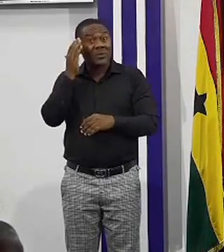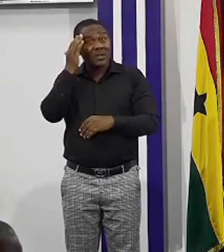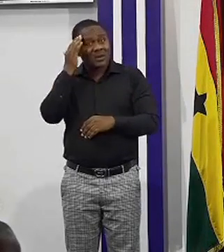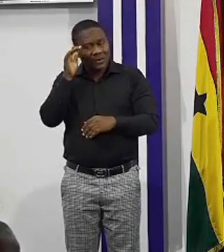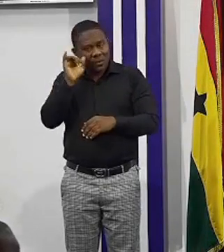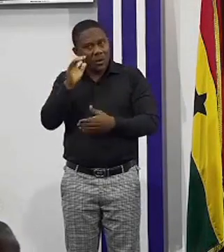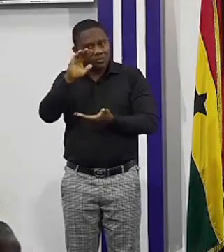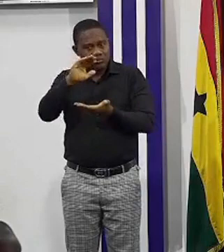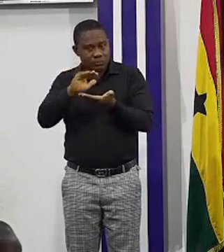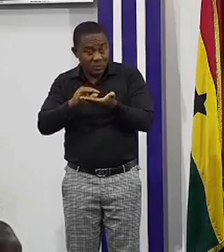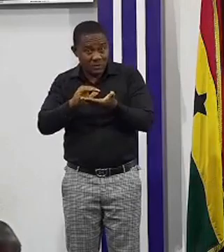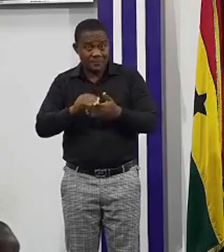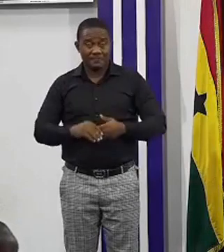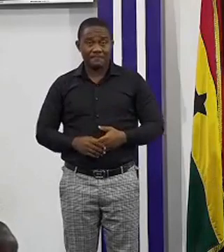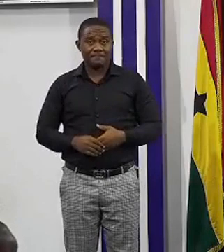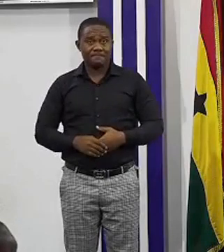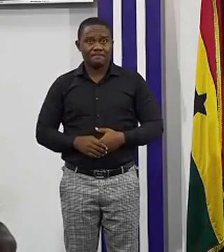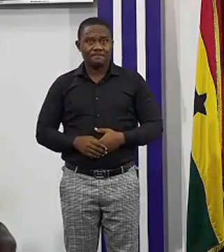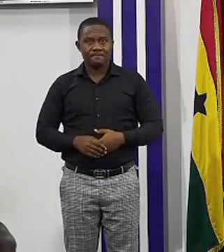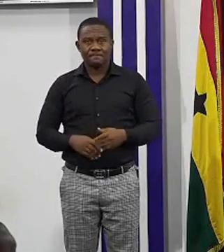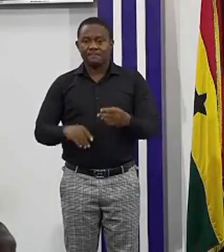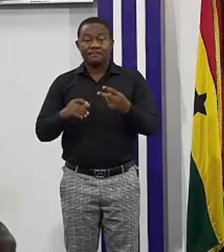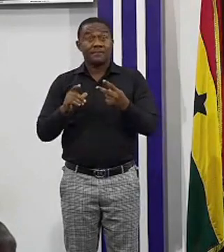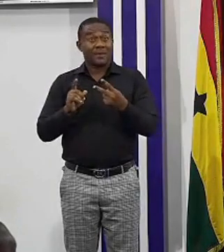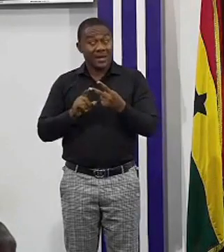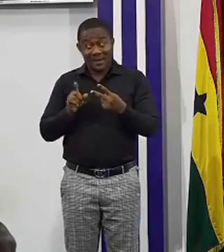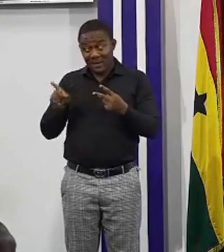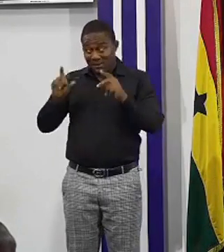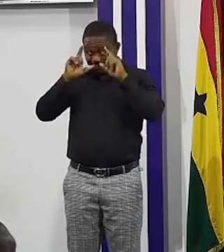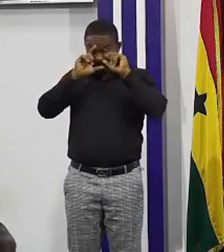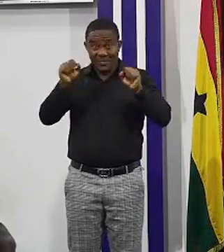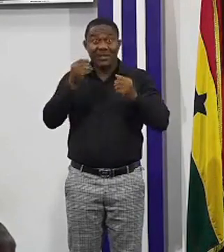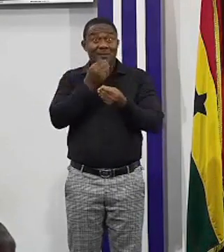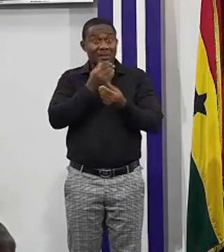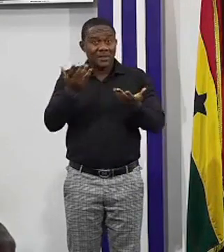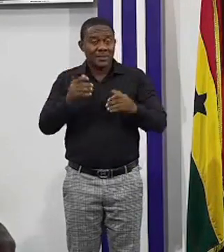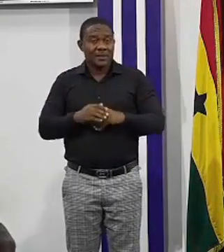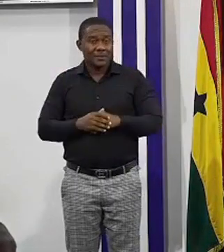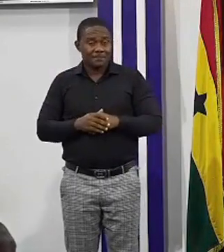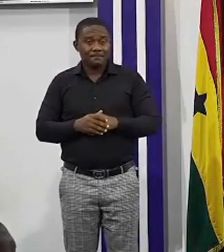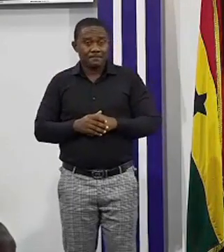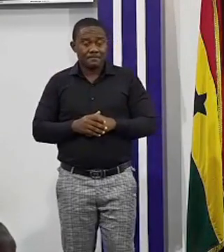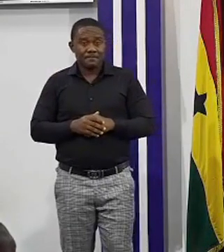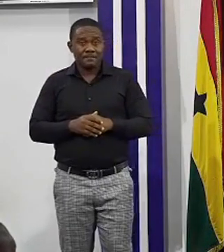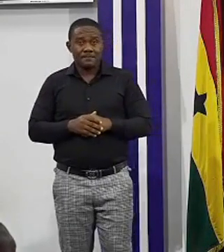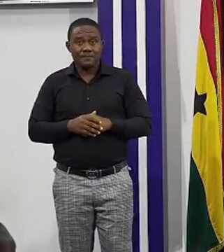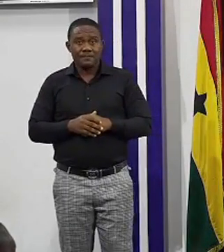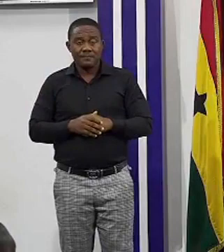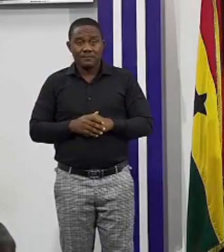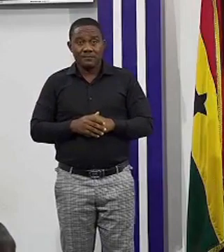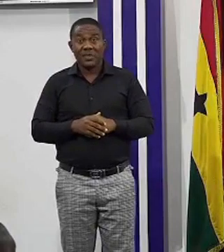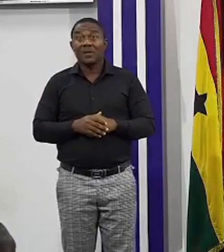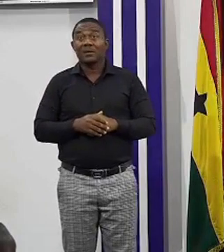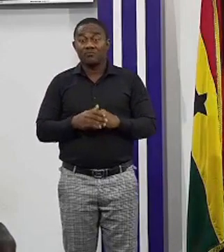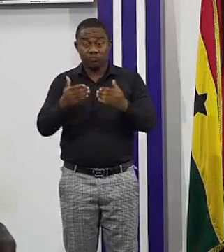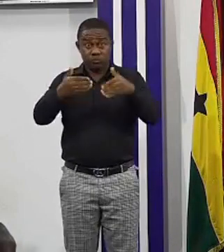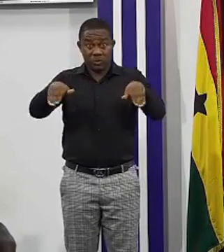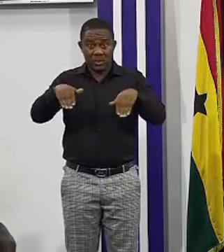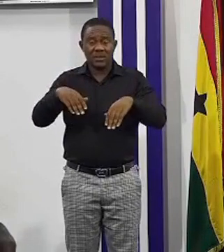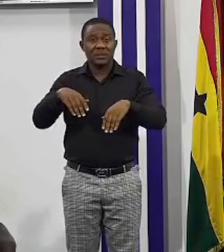to cut it as a first step. And His Excellency the President mentioned a number of restrictions or retreat some restrictions,